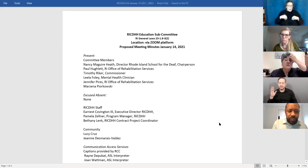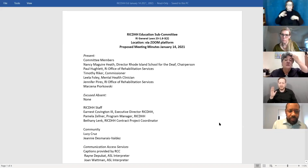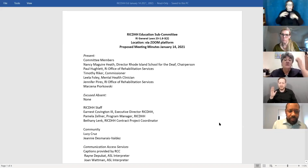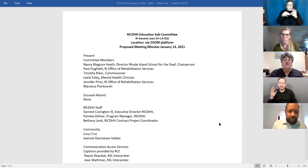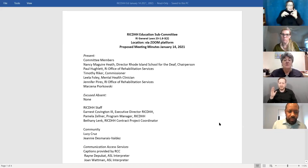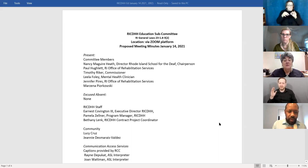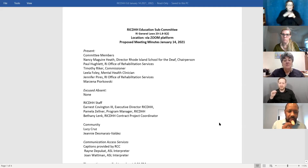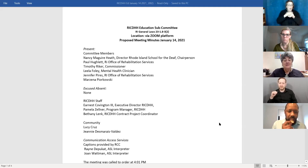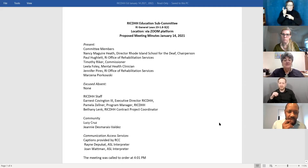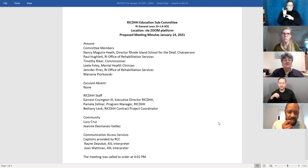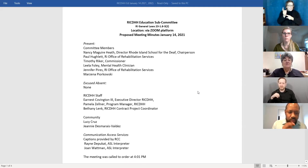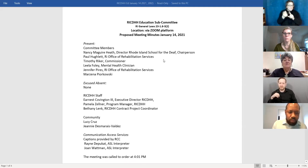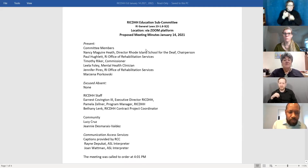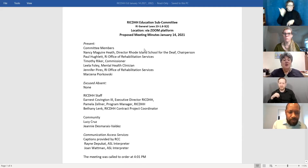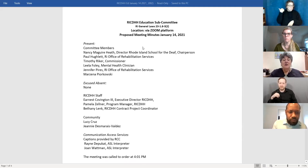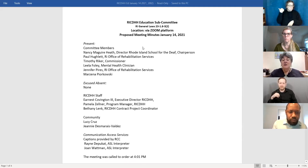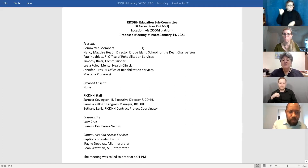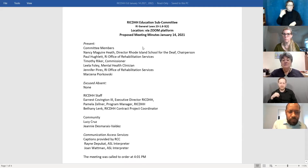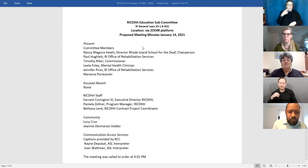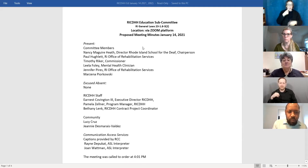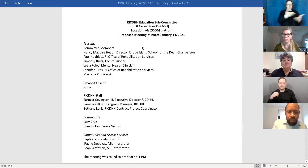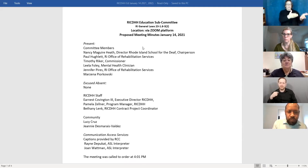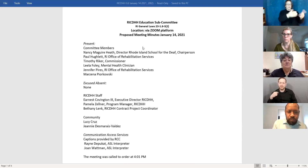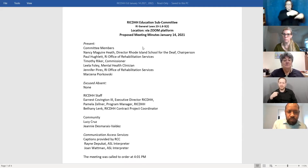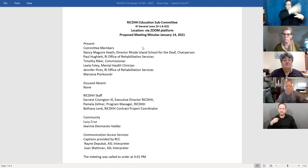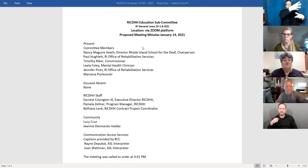the minutes? They are here.